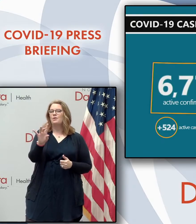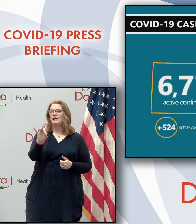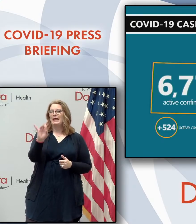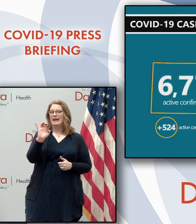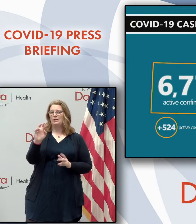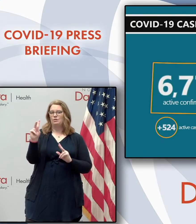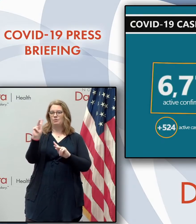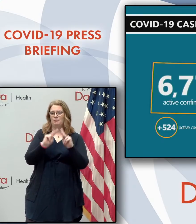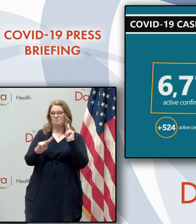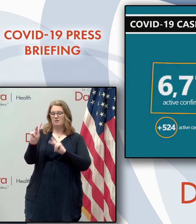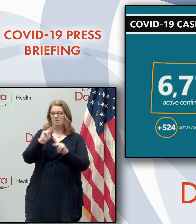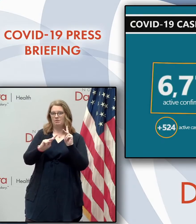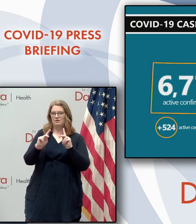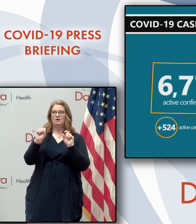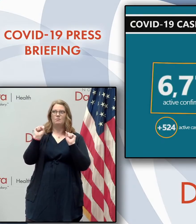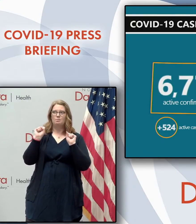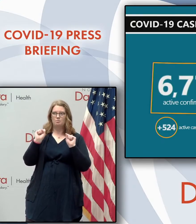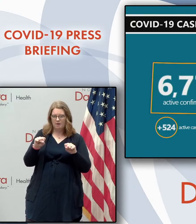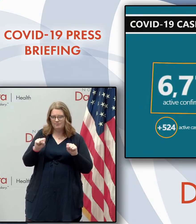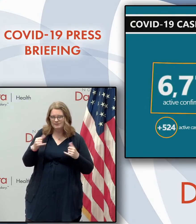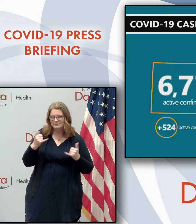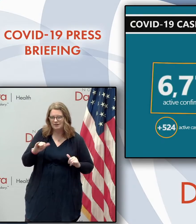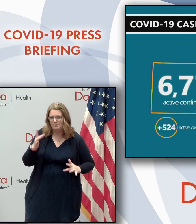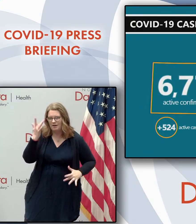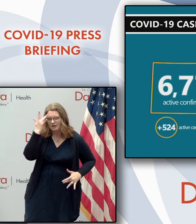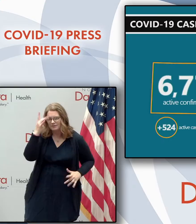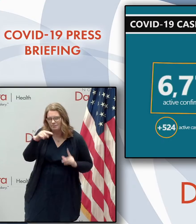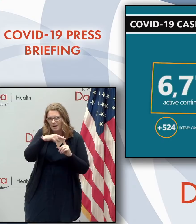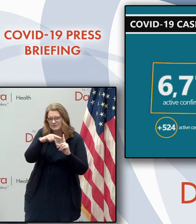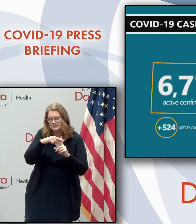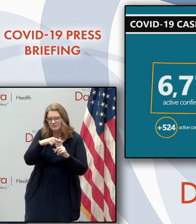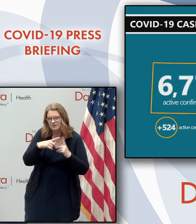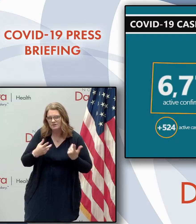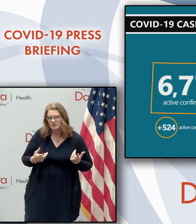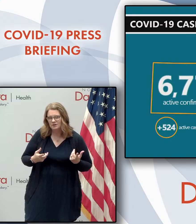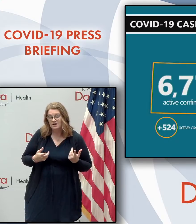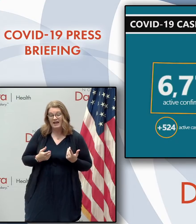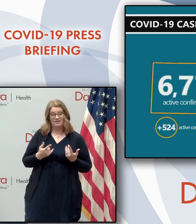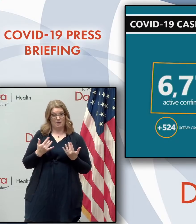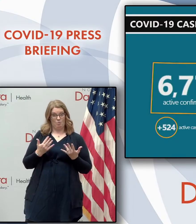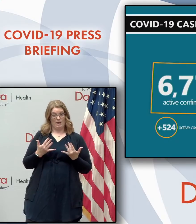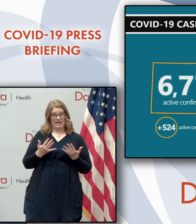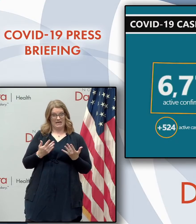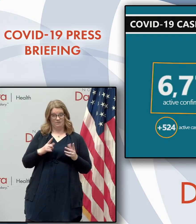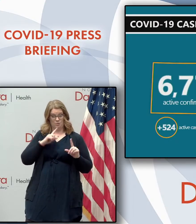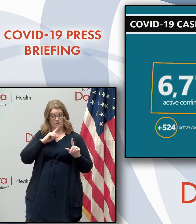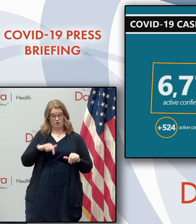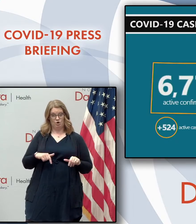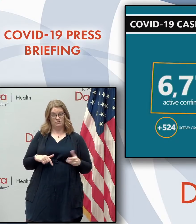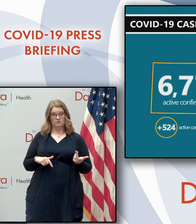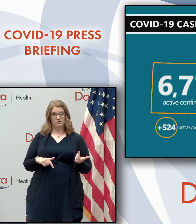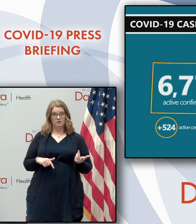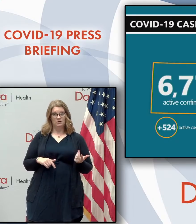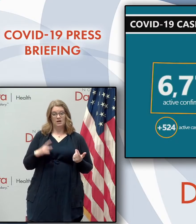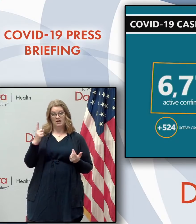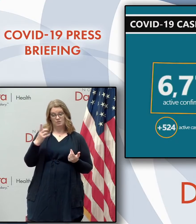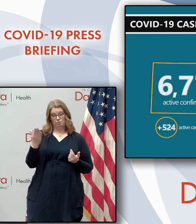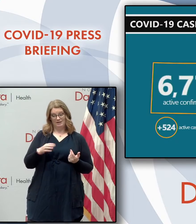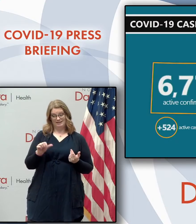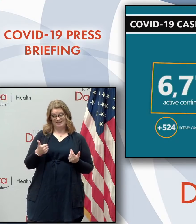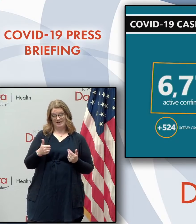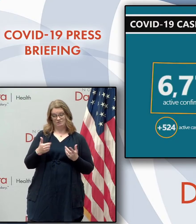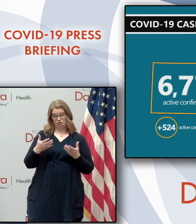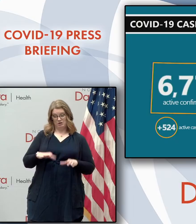people that are likely positive at a 10% rate that are waiting for your results. So if you're waiting for your results and there's a 1 in 10 chance